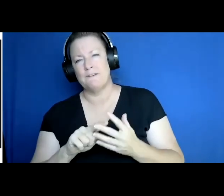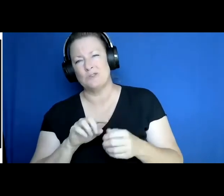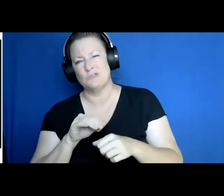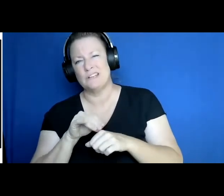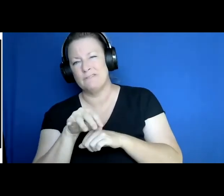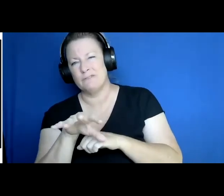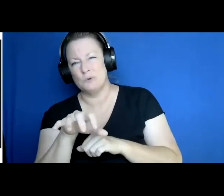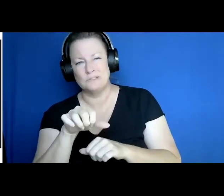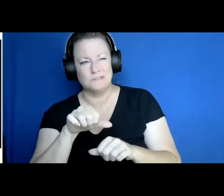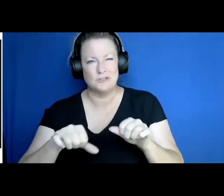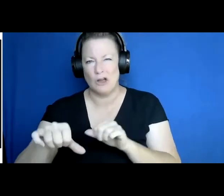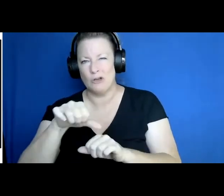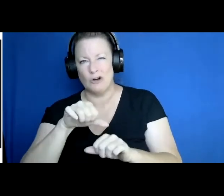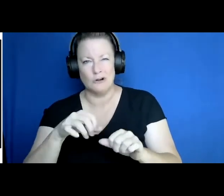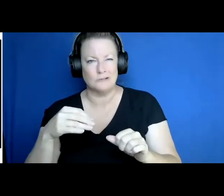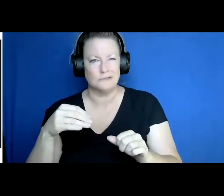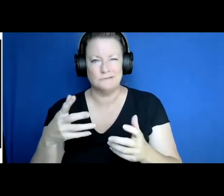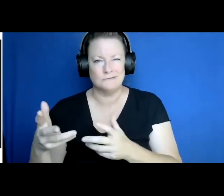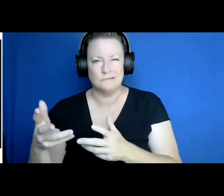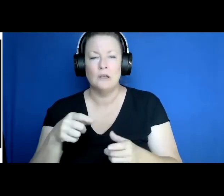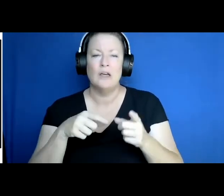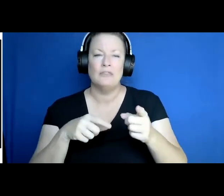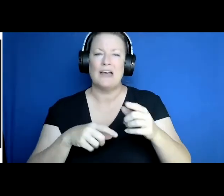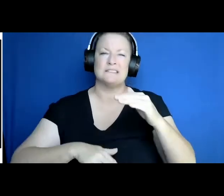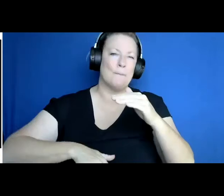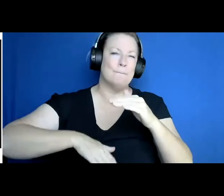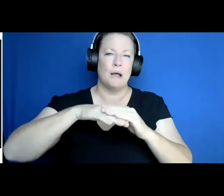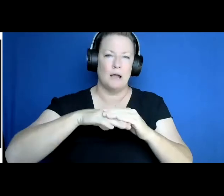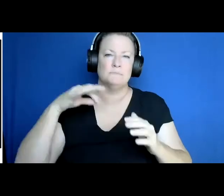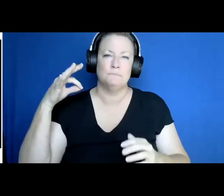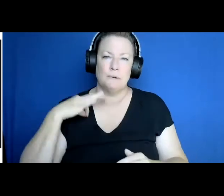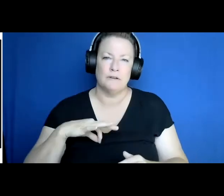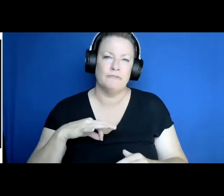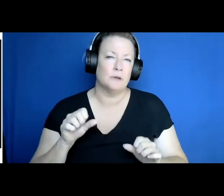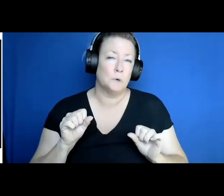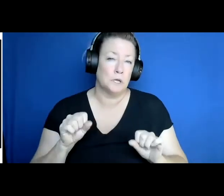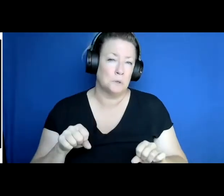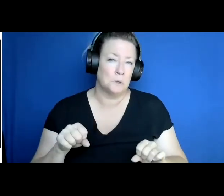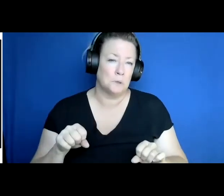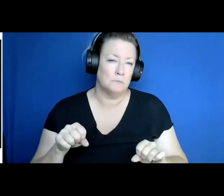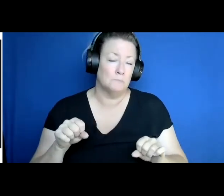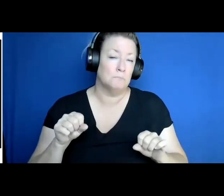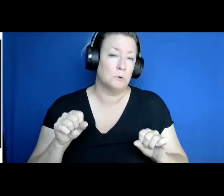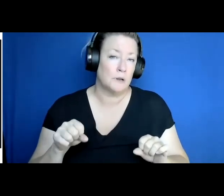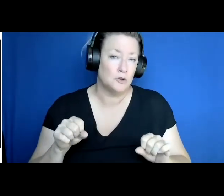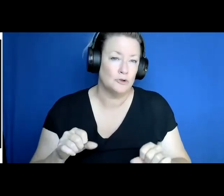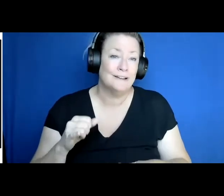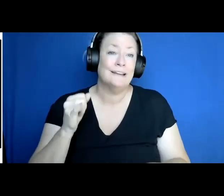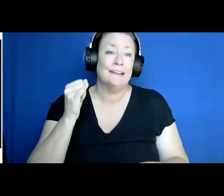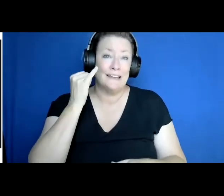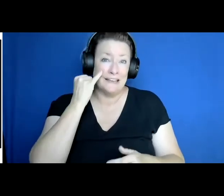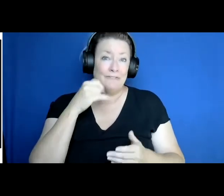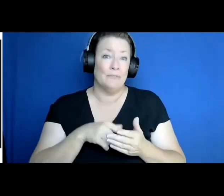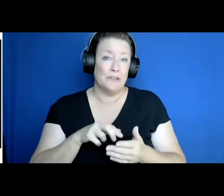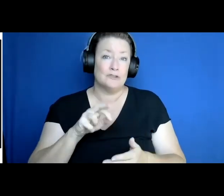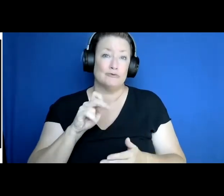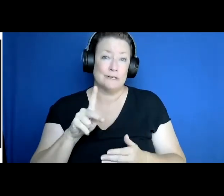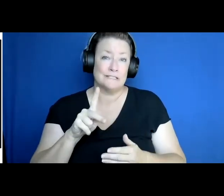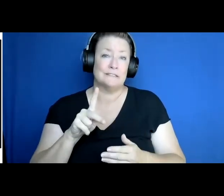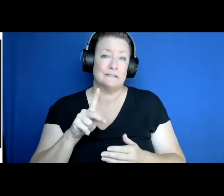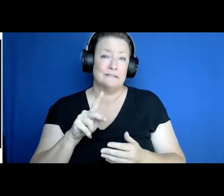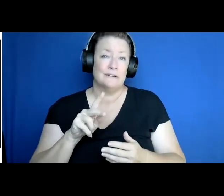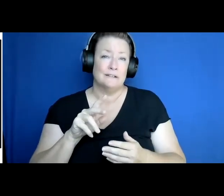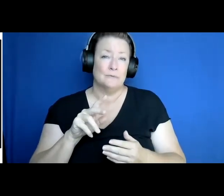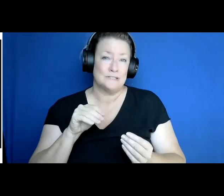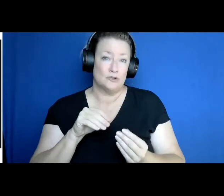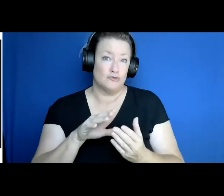is sort of the maximum benefit that we could potentially see if this risk factor were addressed. So our